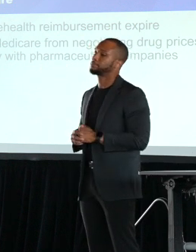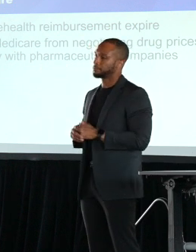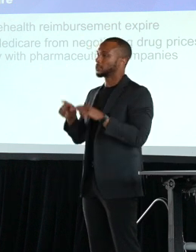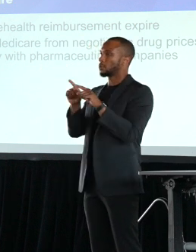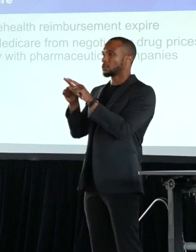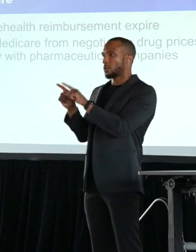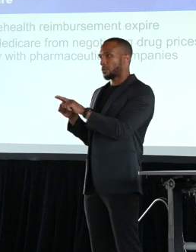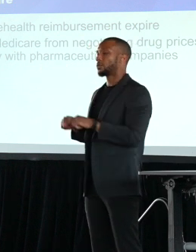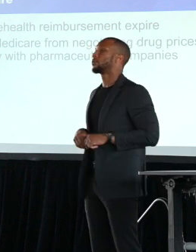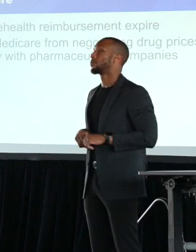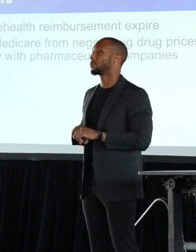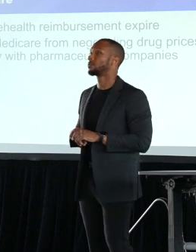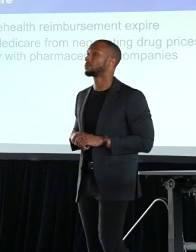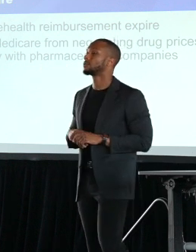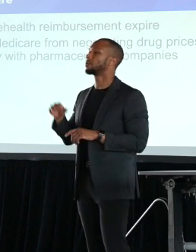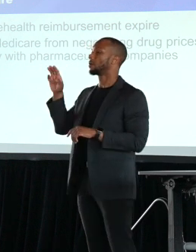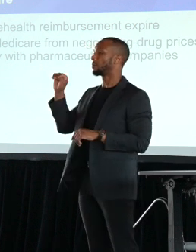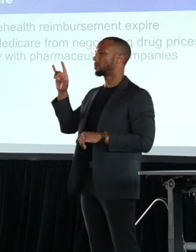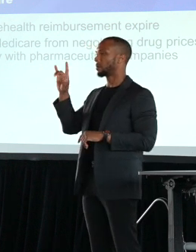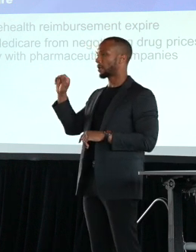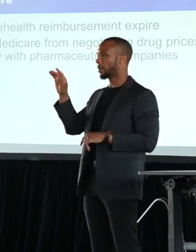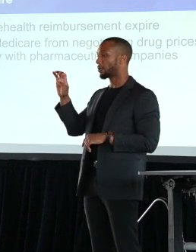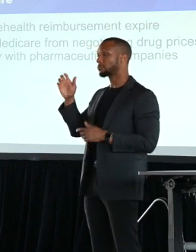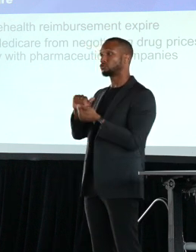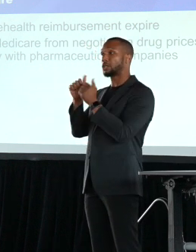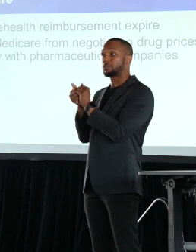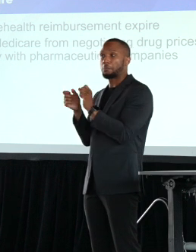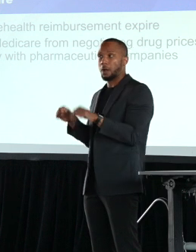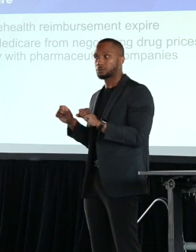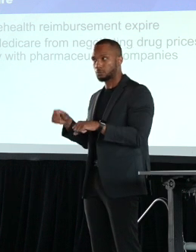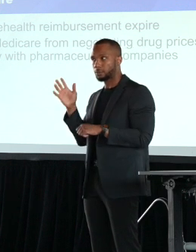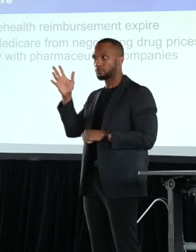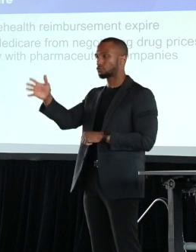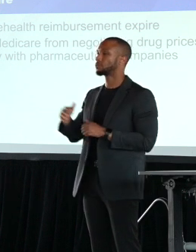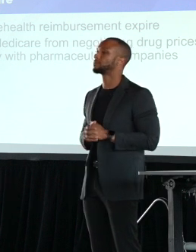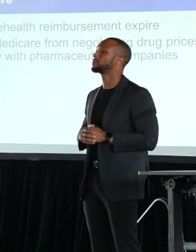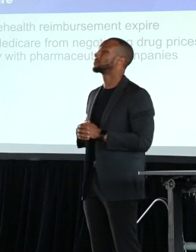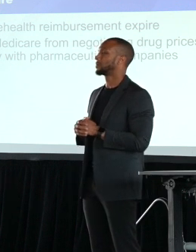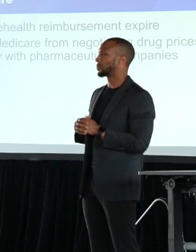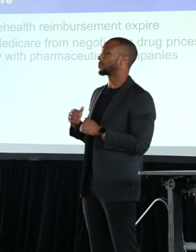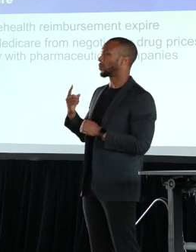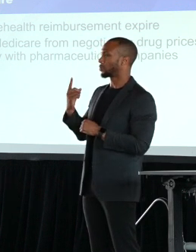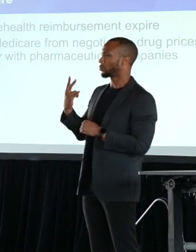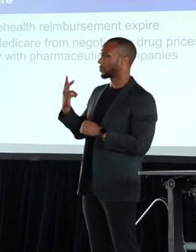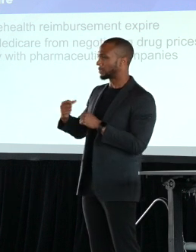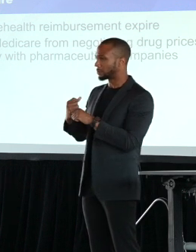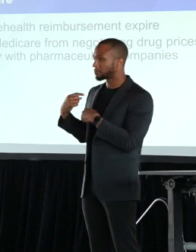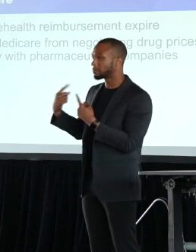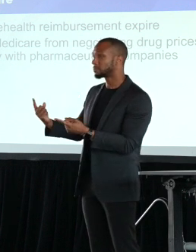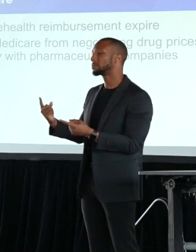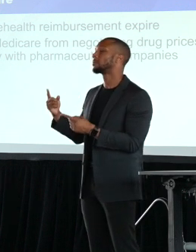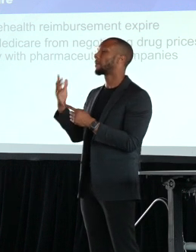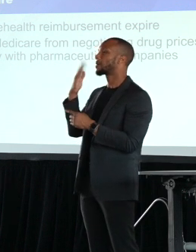possible to get telehealth services through Medicare. That reimbursement is, on the